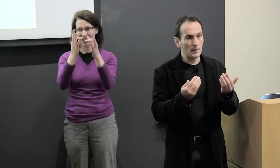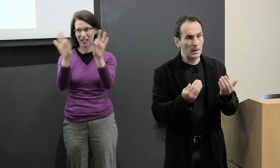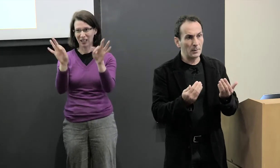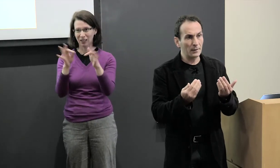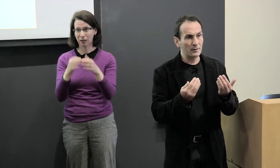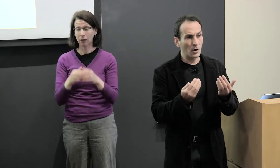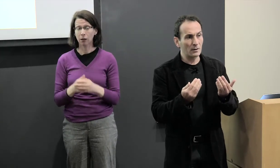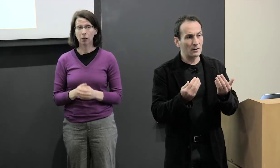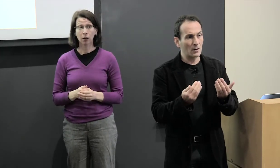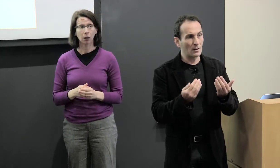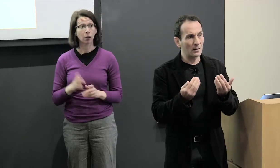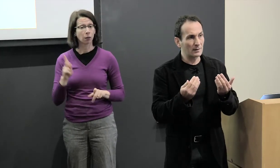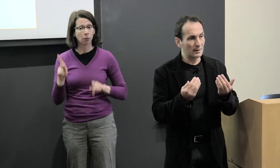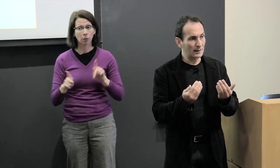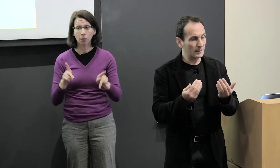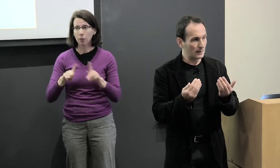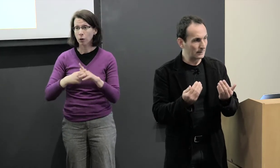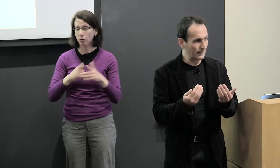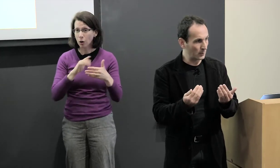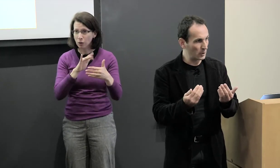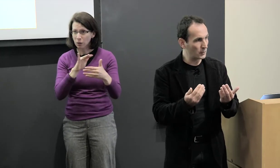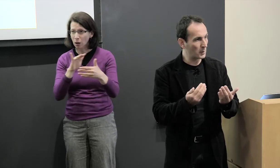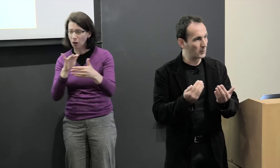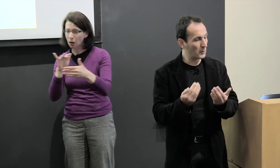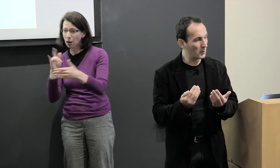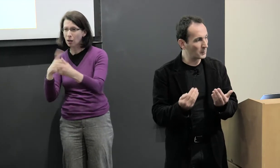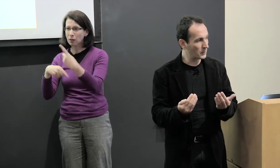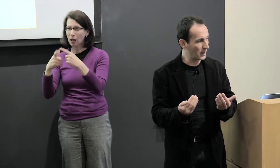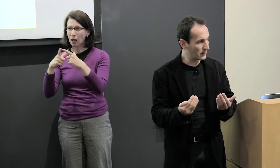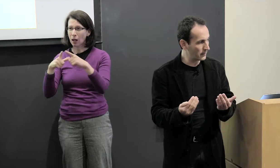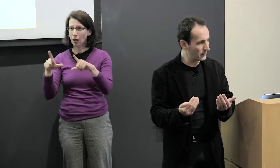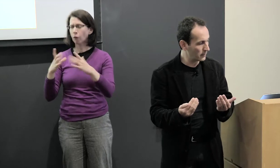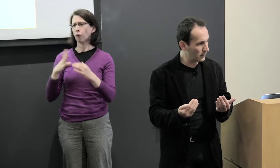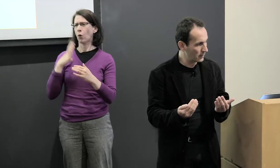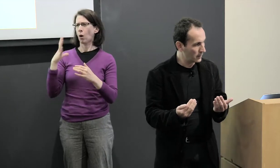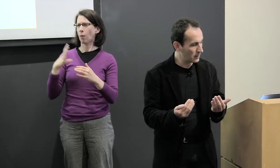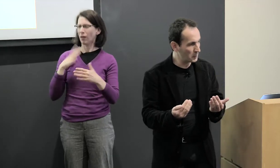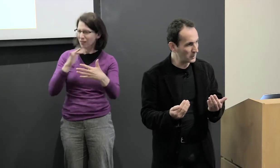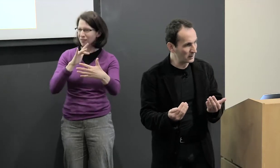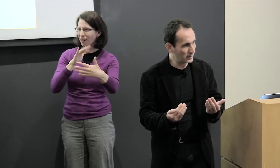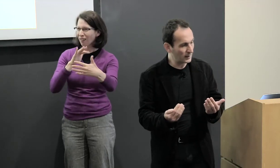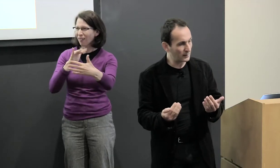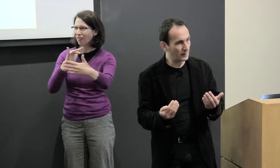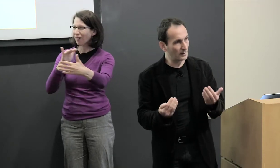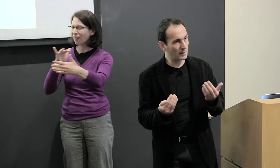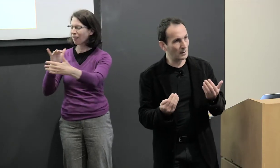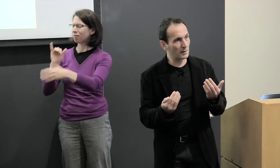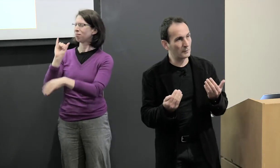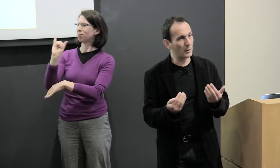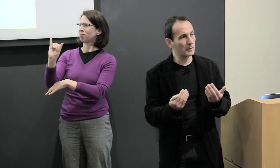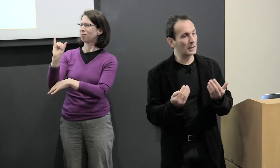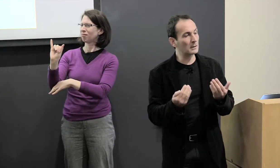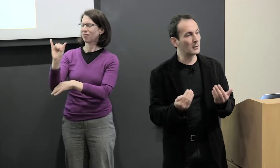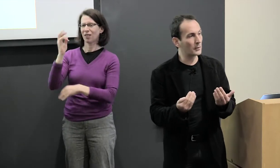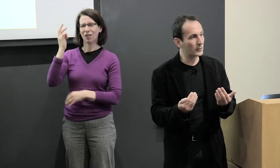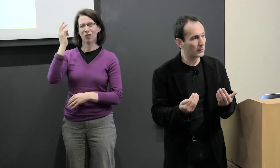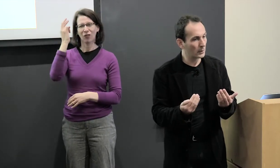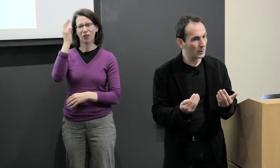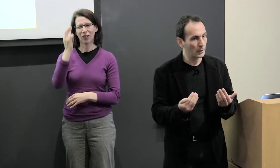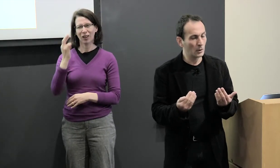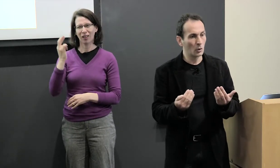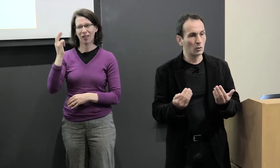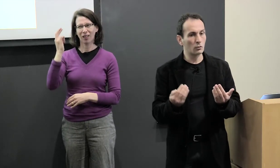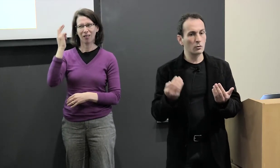When people started studying sign language from a formal perspective, they realized that something very